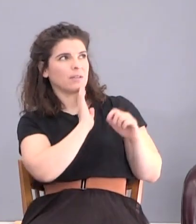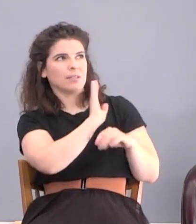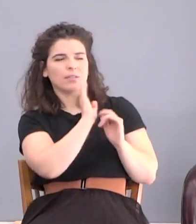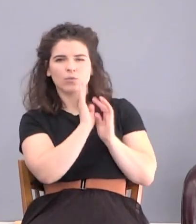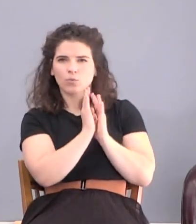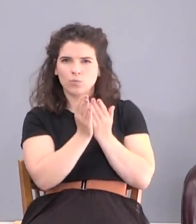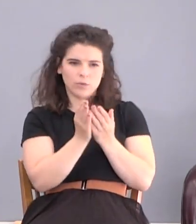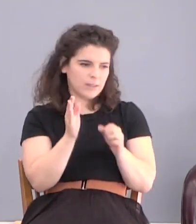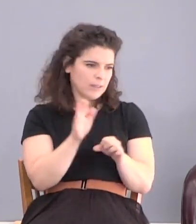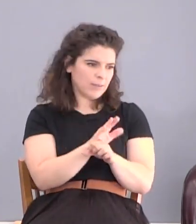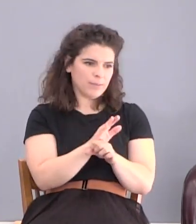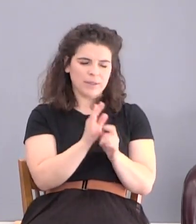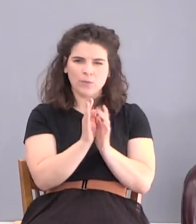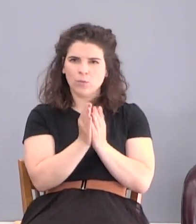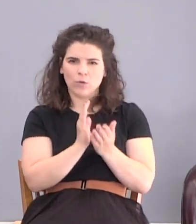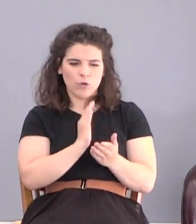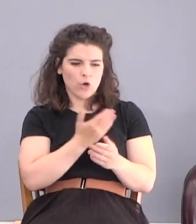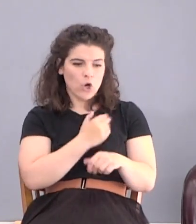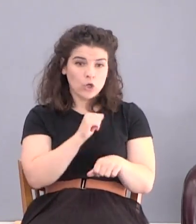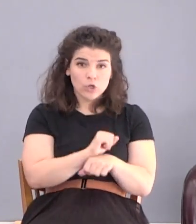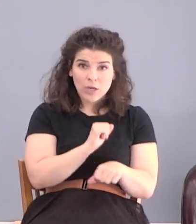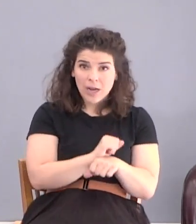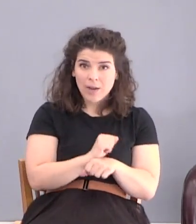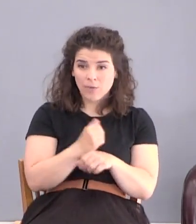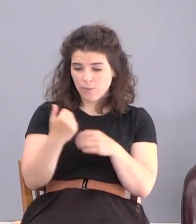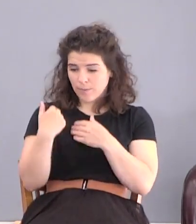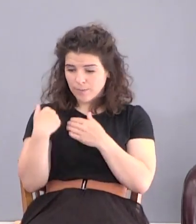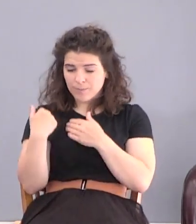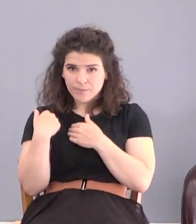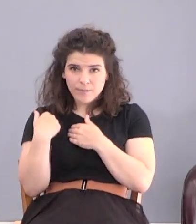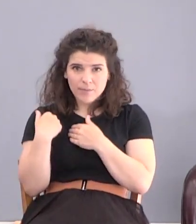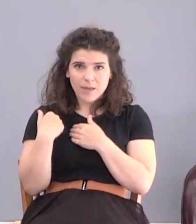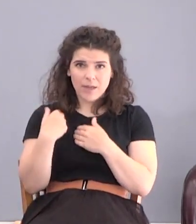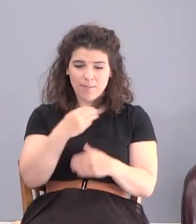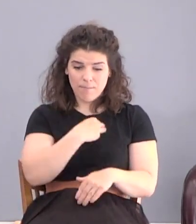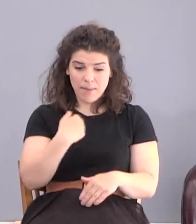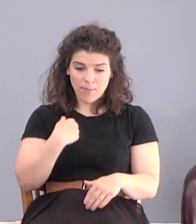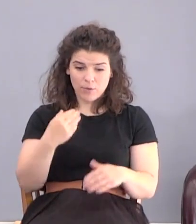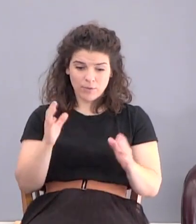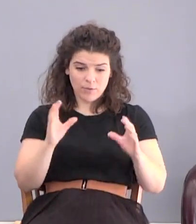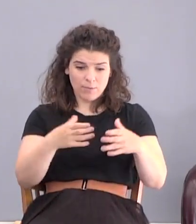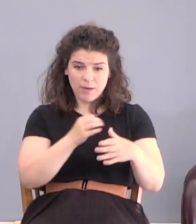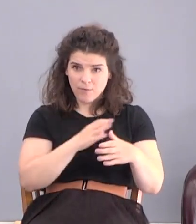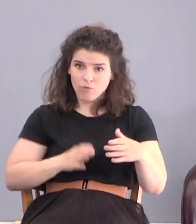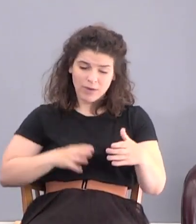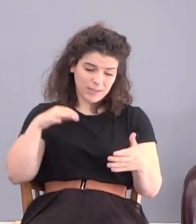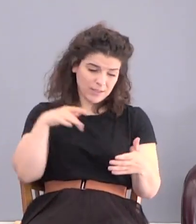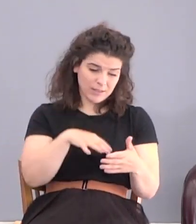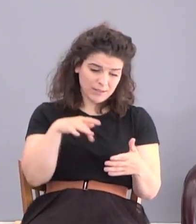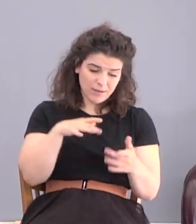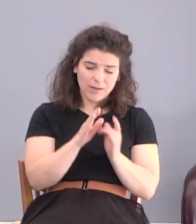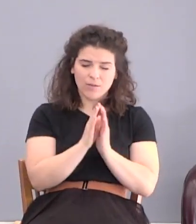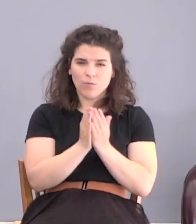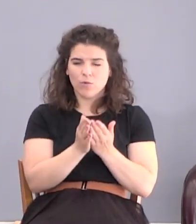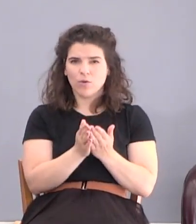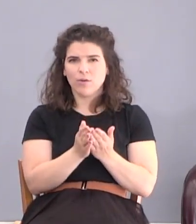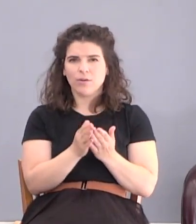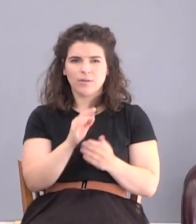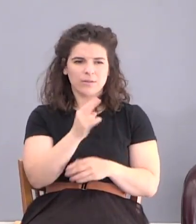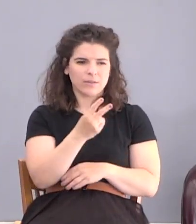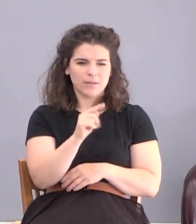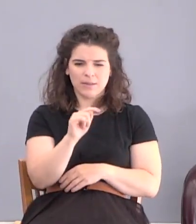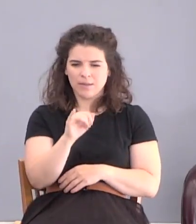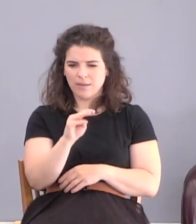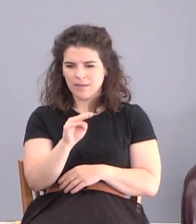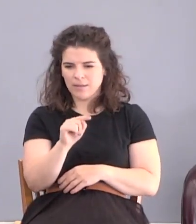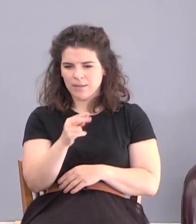And our job and our responsibility as members of the body of Christ is to be in this word. The verse we love to quote all the time in 2 Timothy